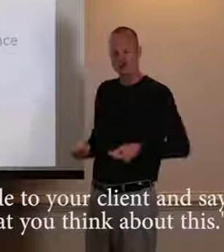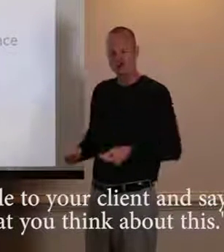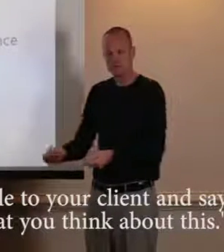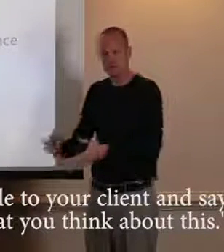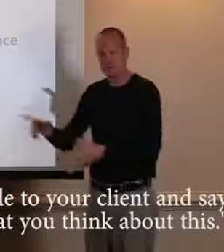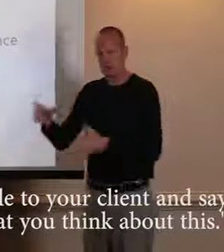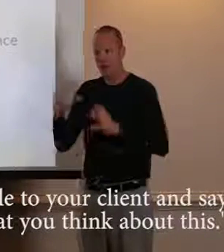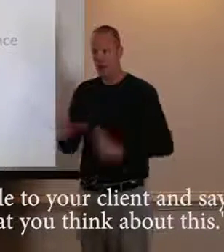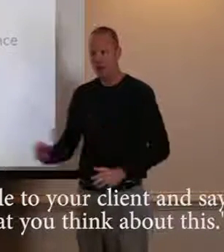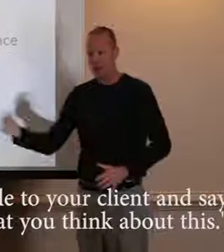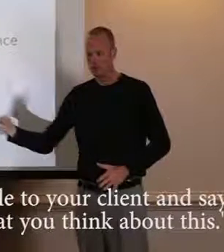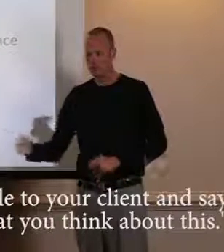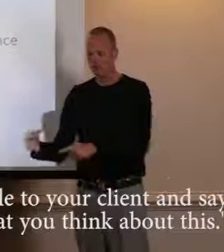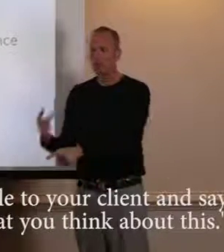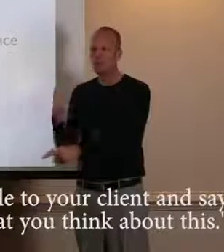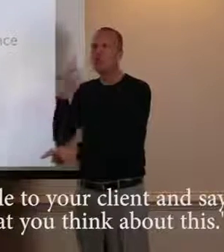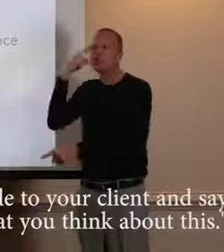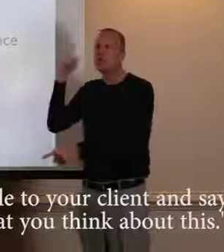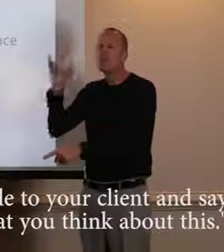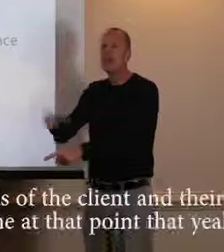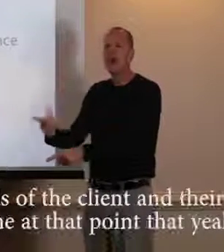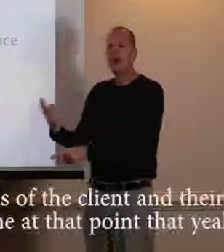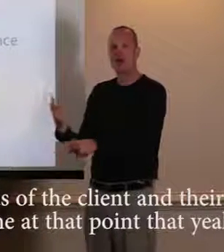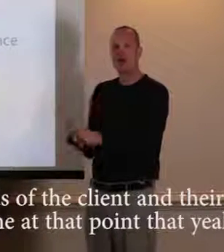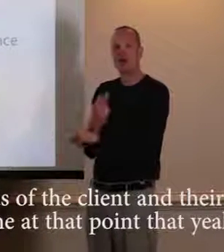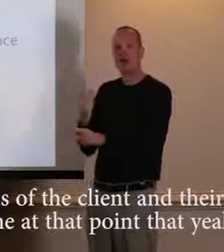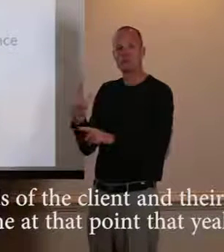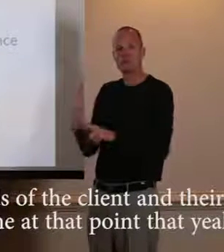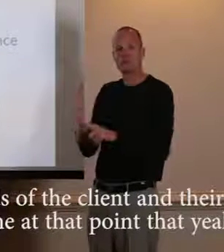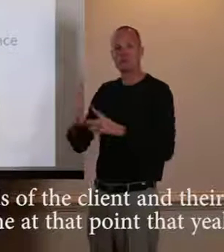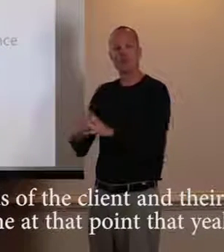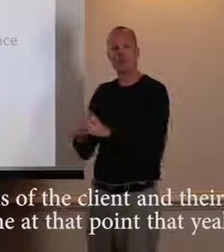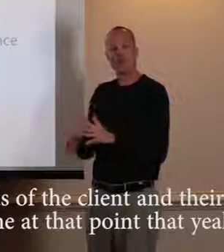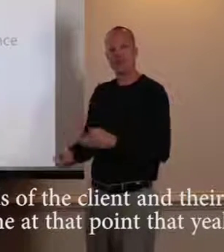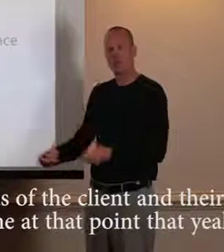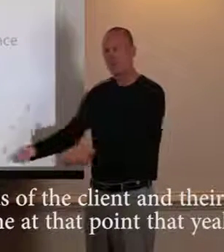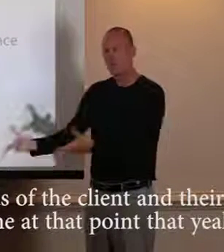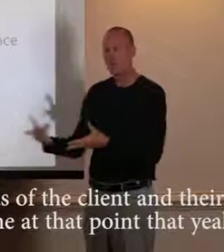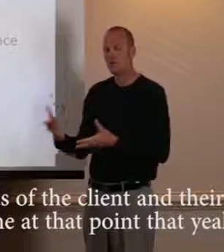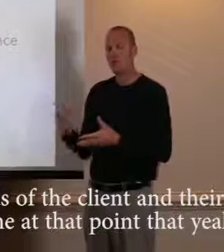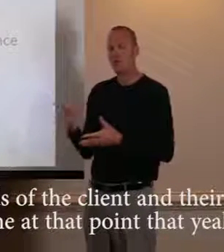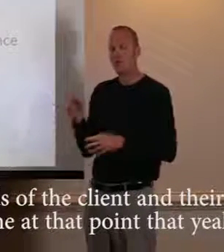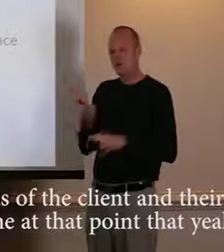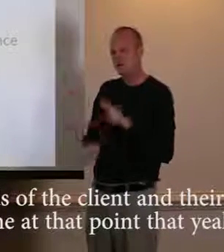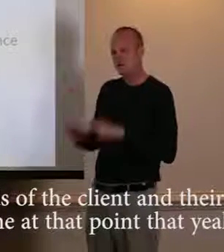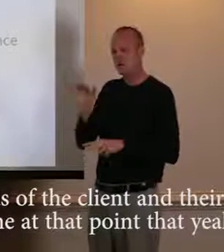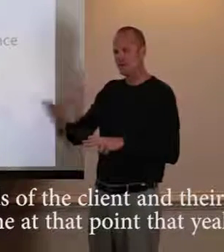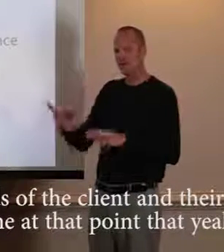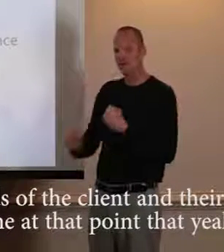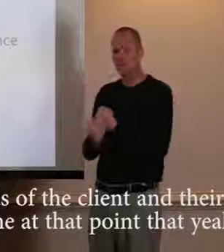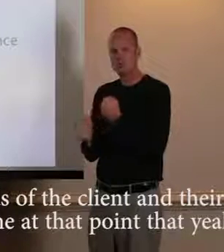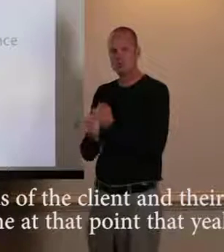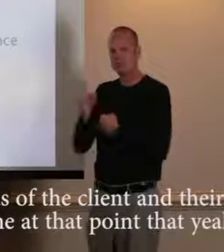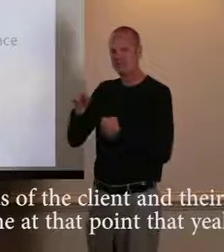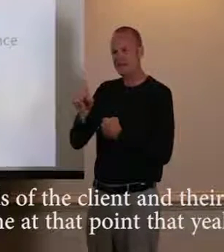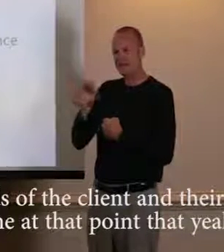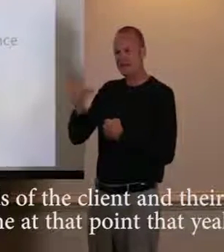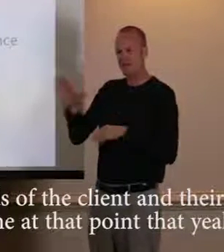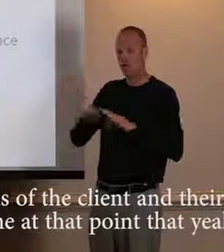look at this. Tell me what you think about this. Assess their risk and the needs of the client and their children. And if you